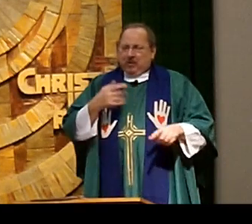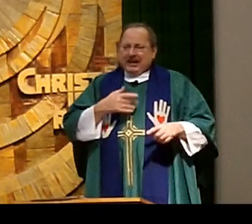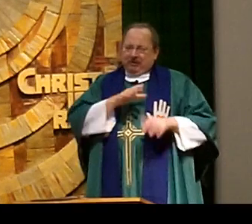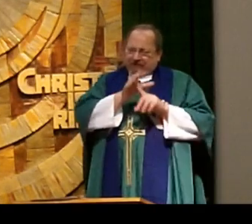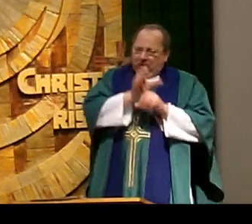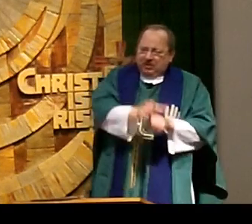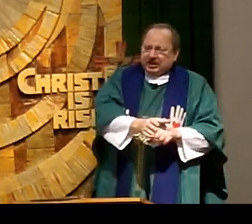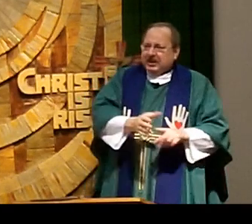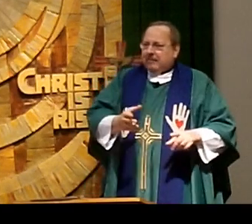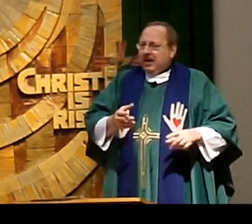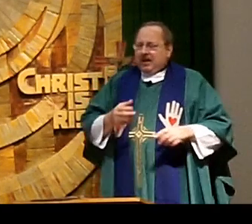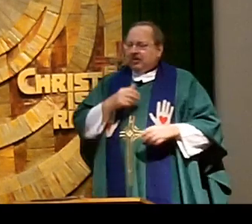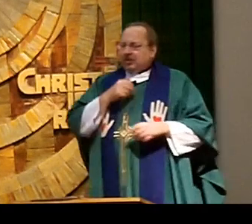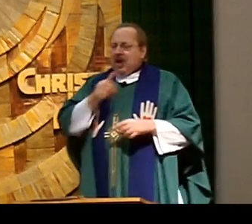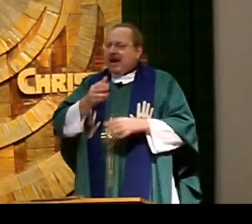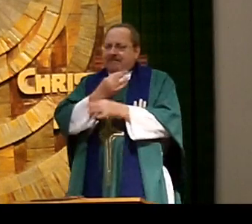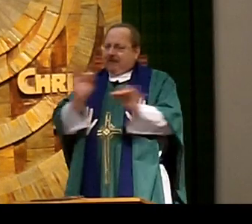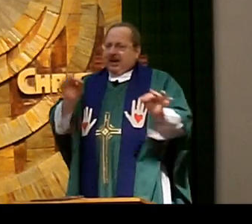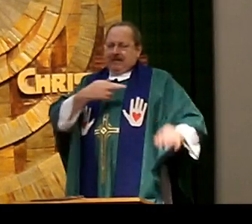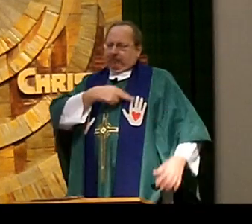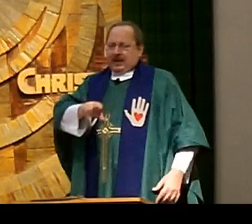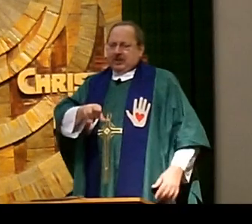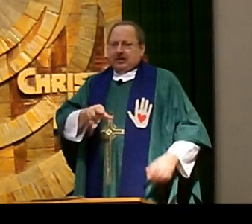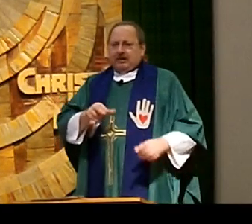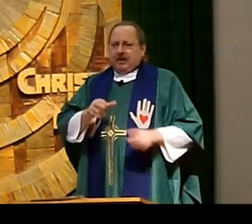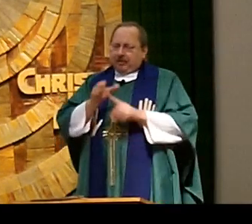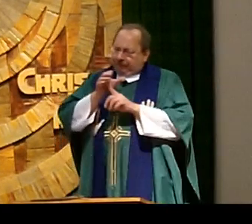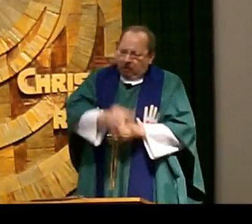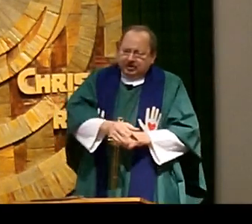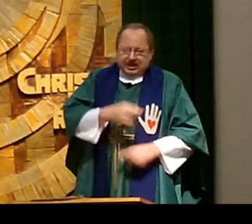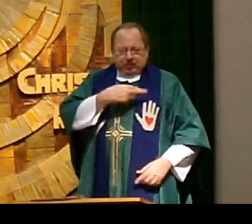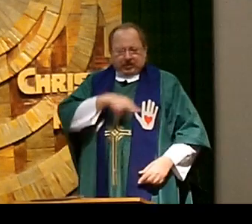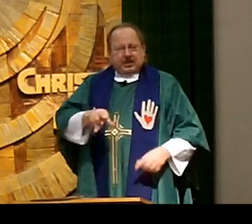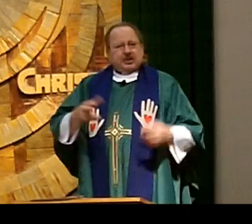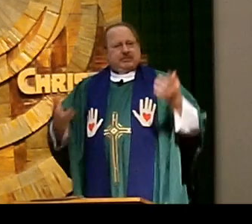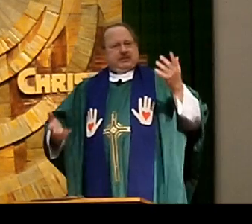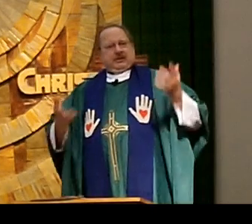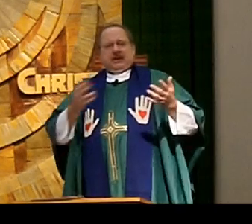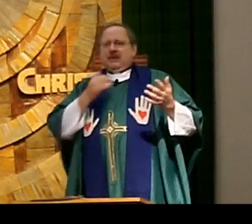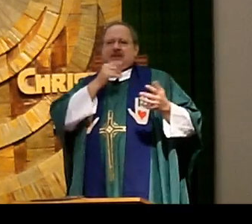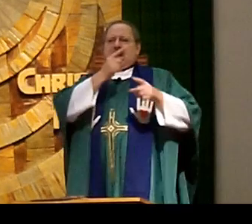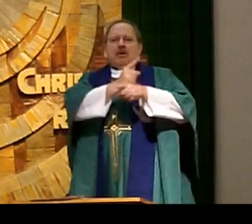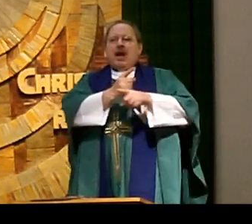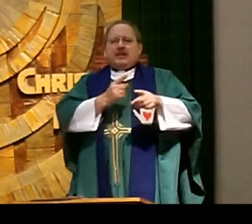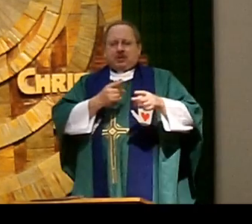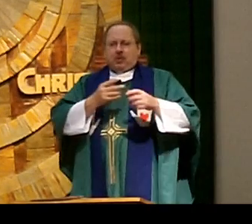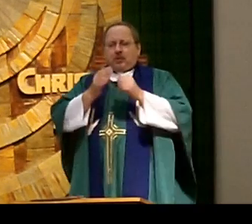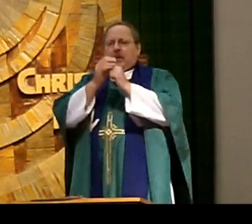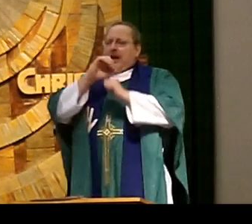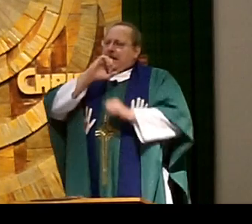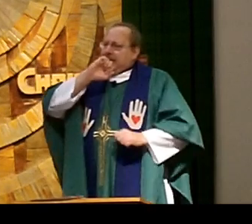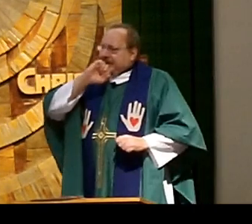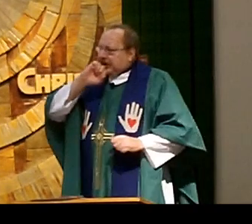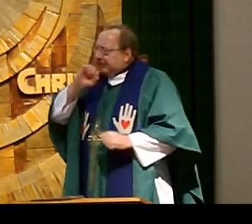right. It's forcing them. There's not free religion. Forcing religion. It's not right. So the bishops